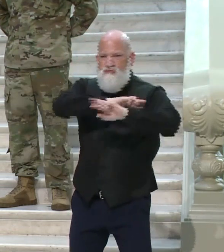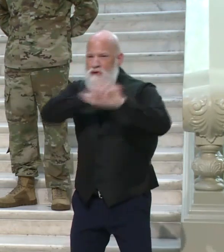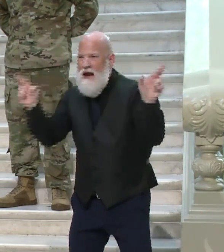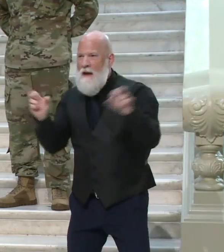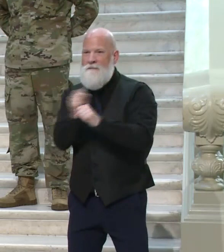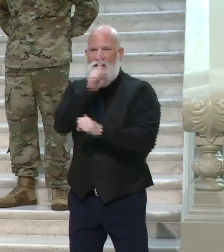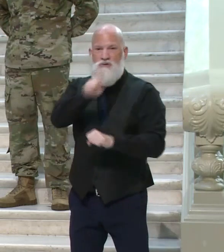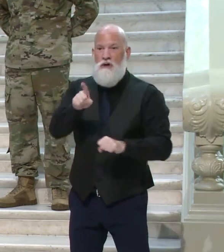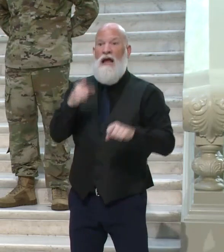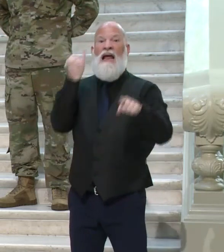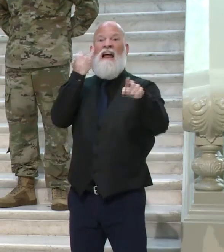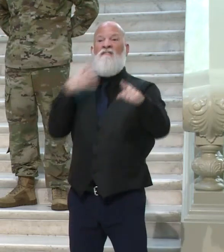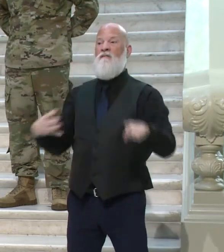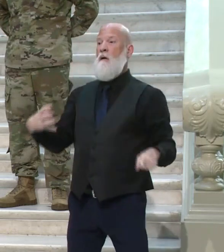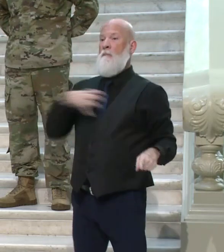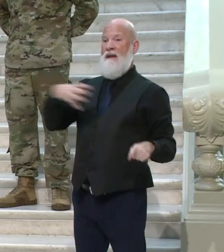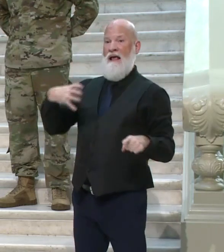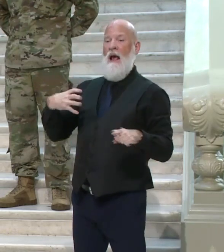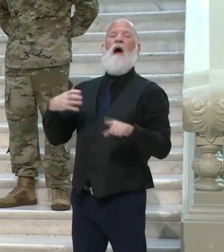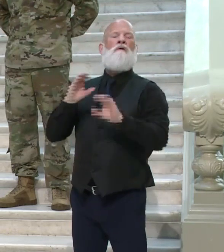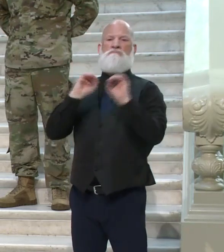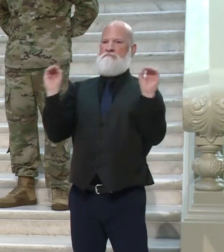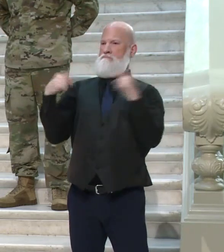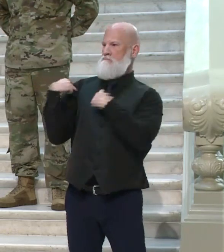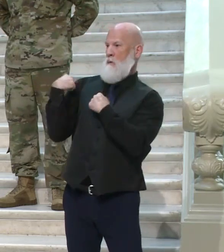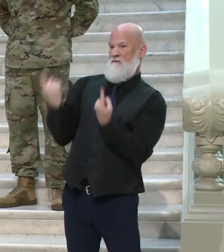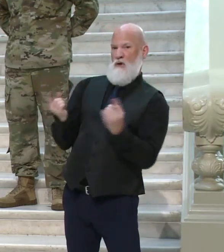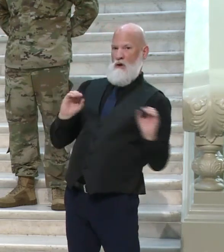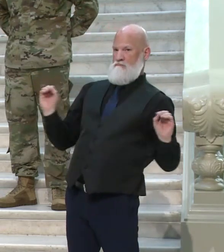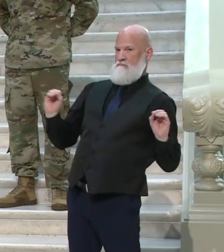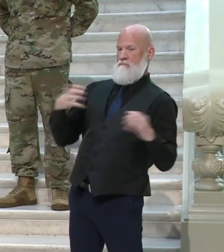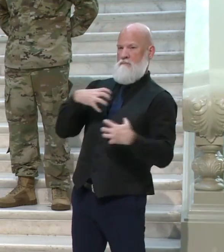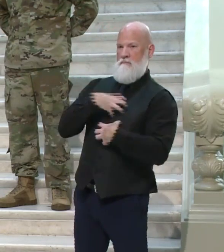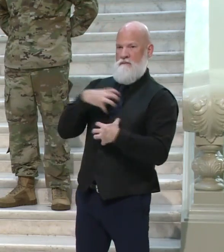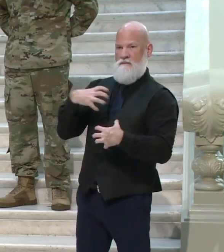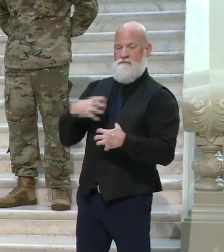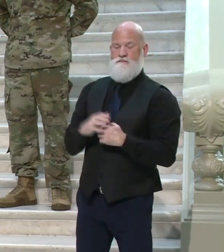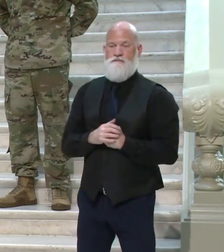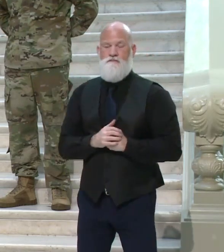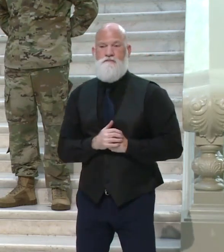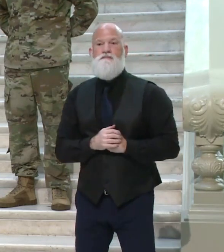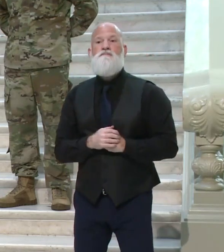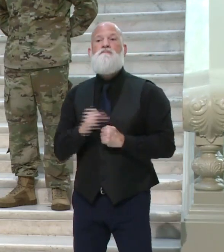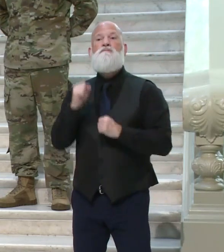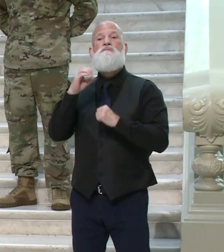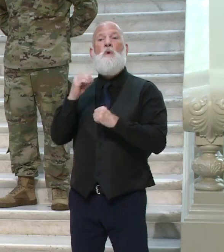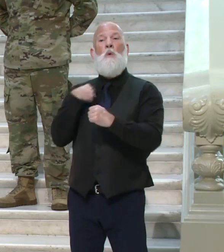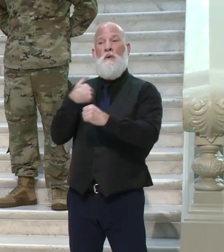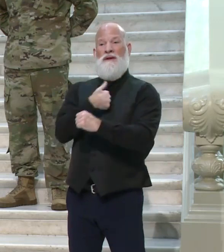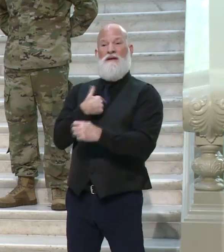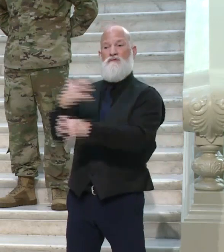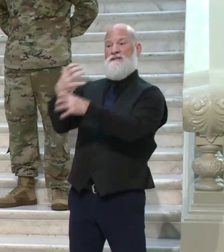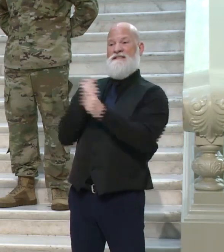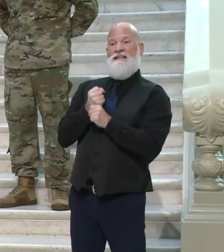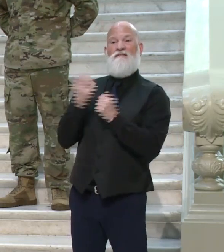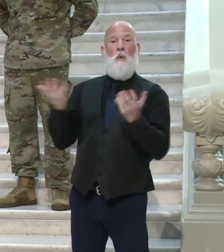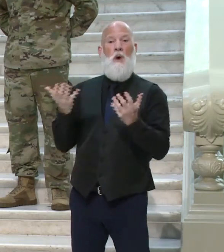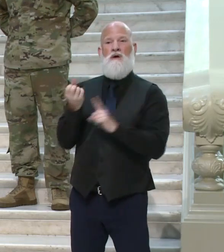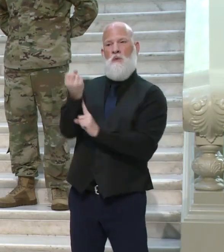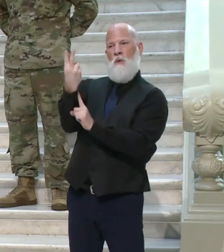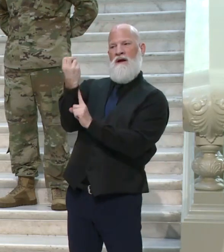received 12 calls with only 2 sustained complaints, both which involved large